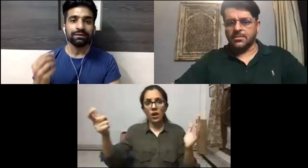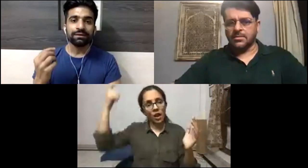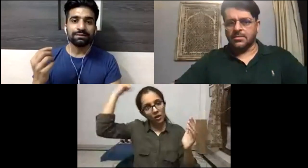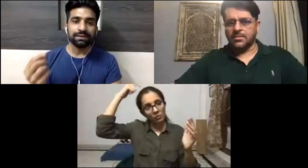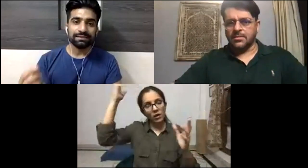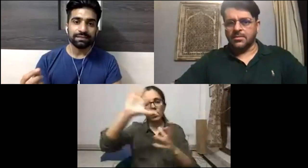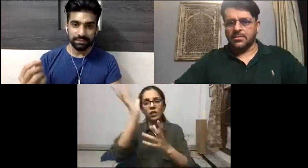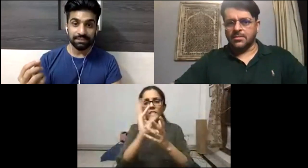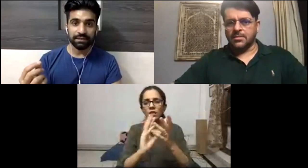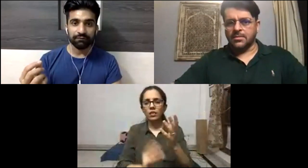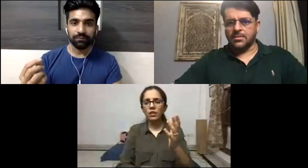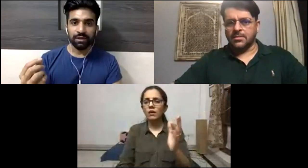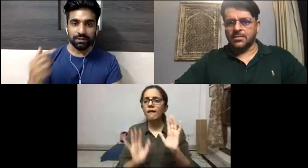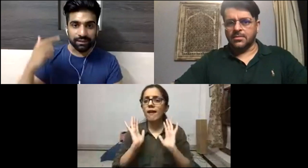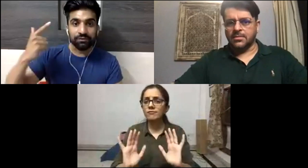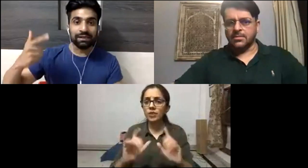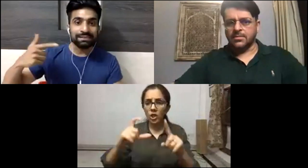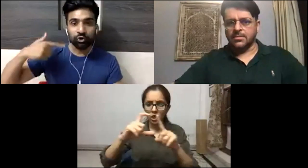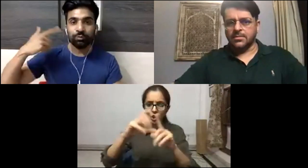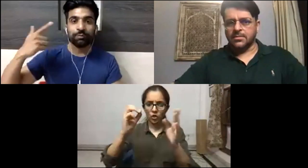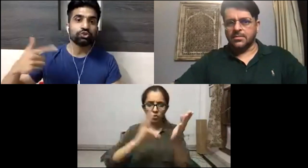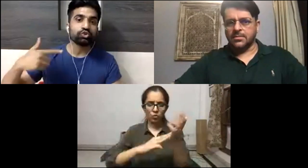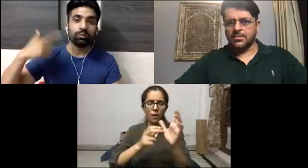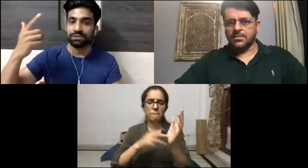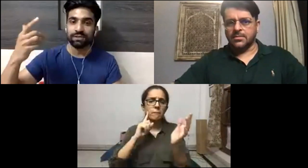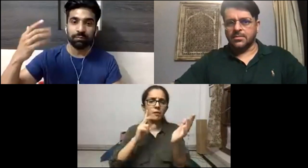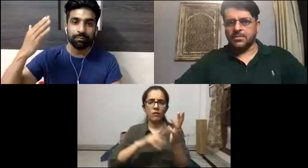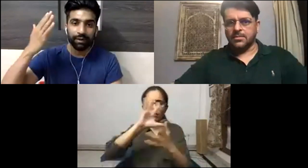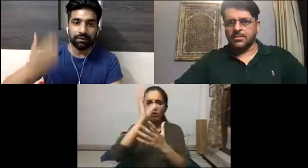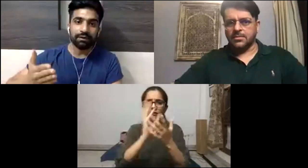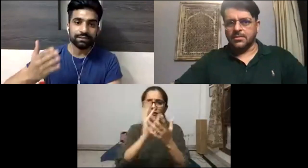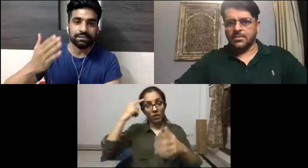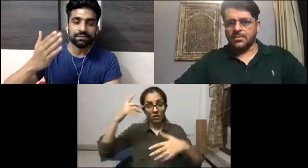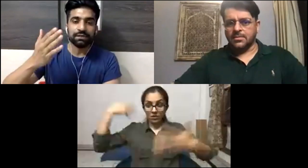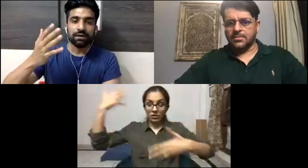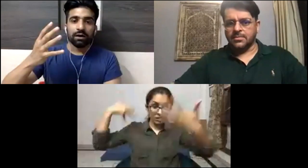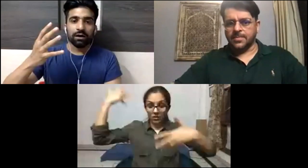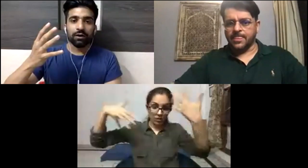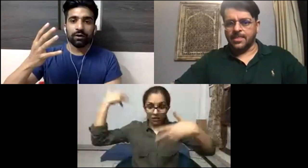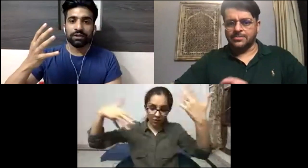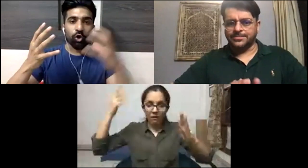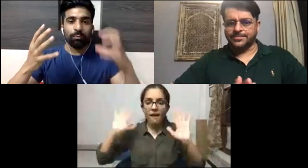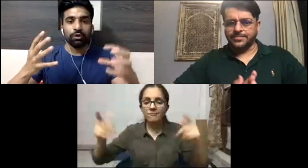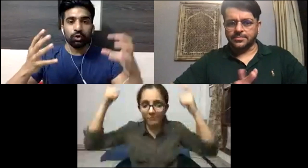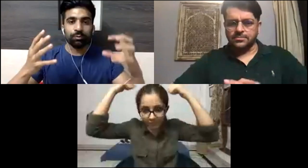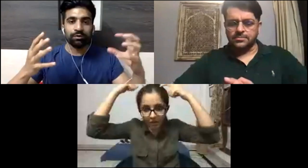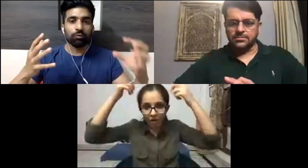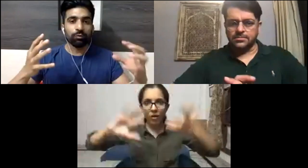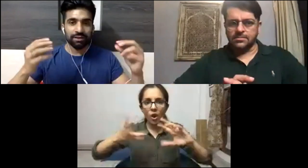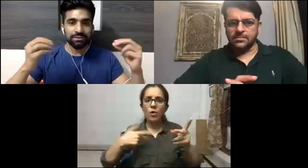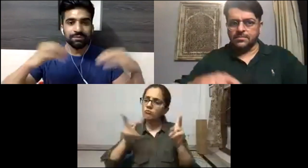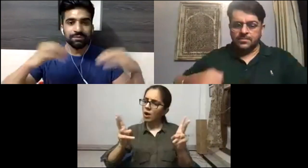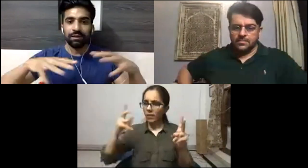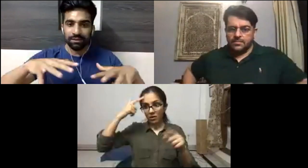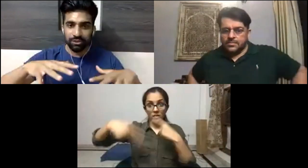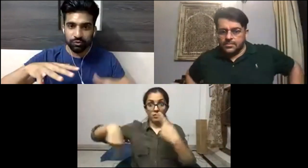dopamine sensitive. They are releasing dopamine so much their brain is just their normal dopamine reward